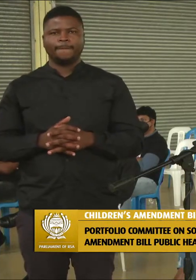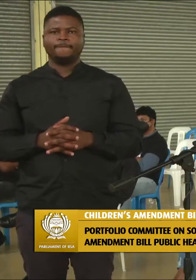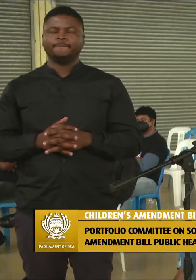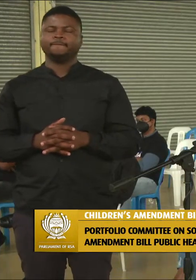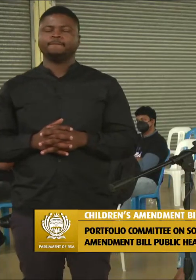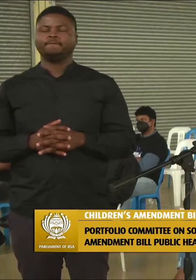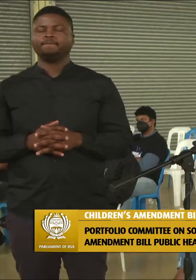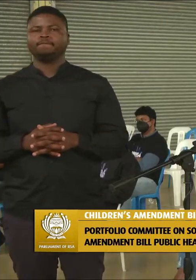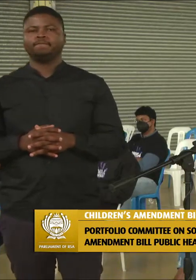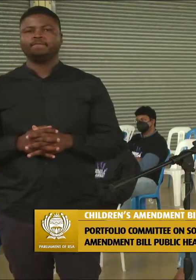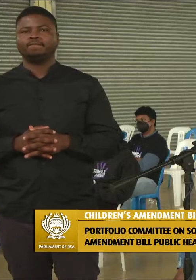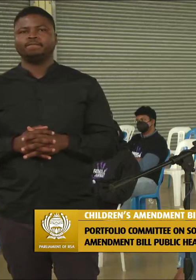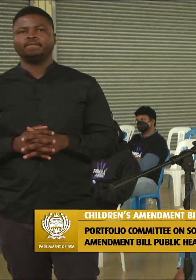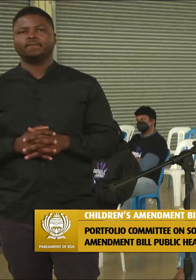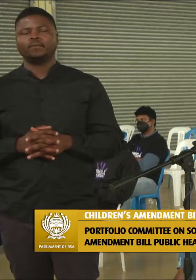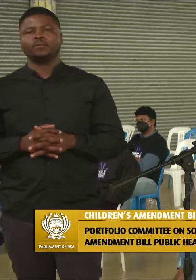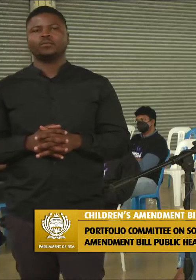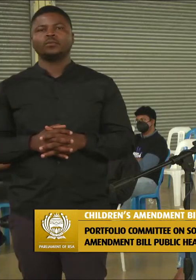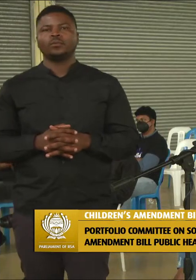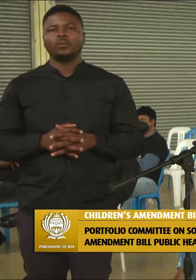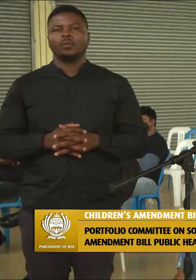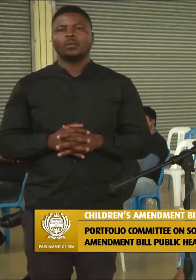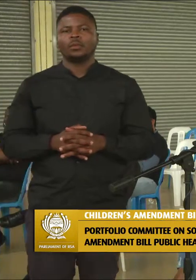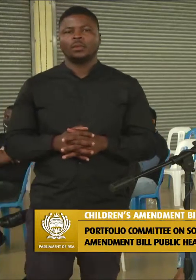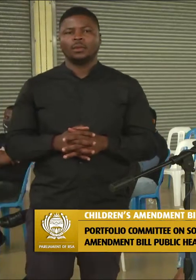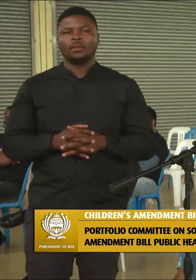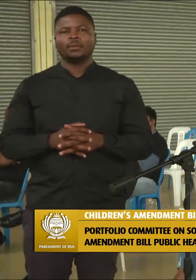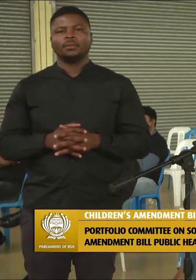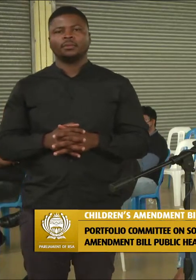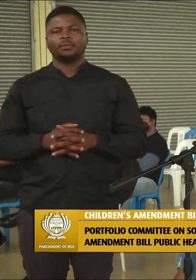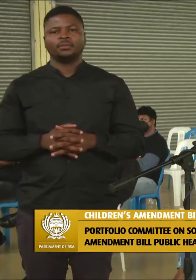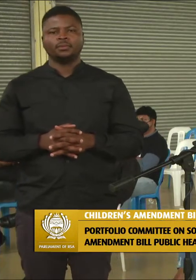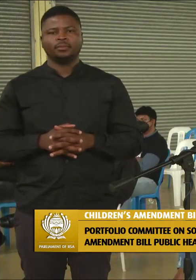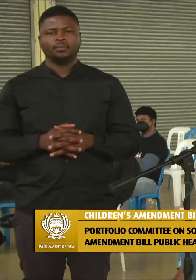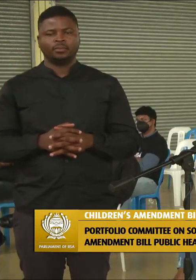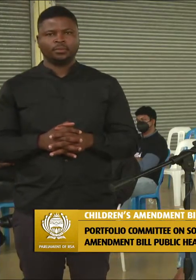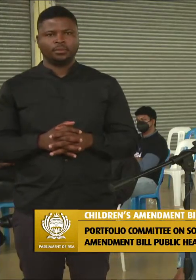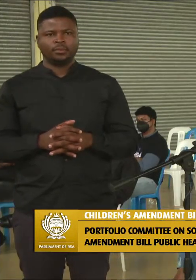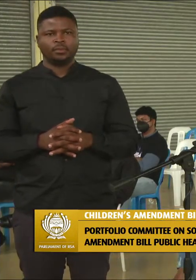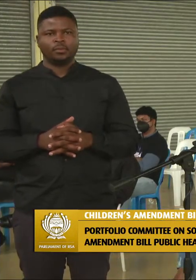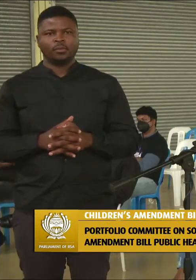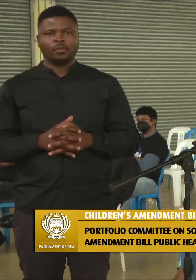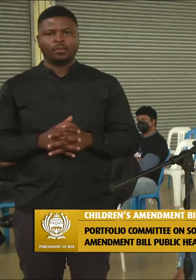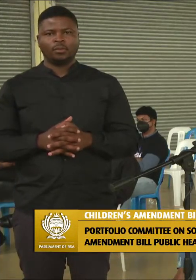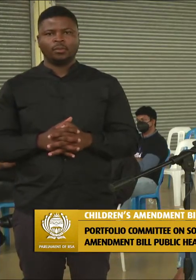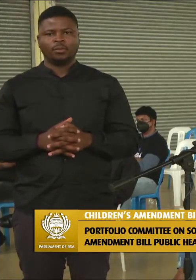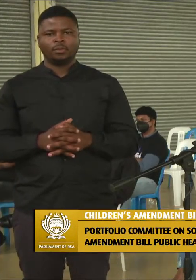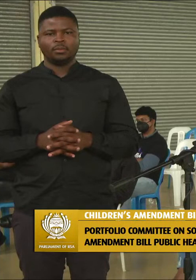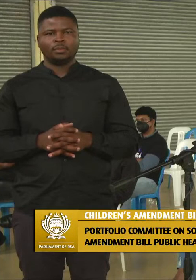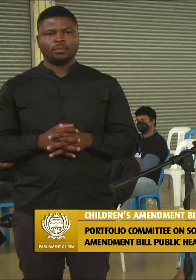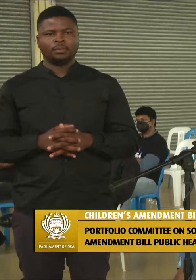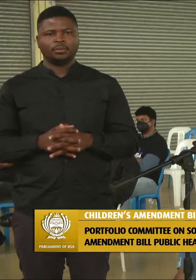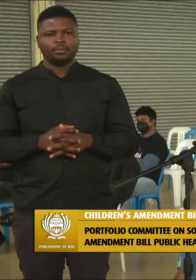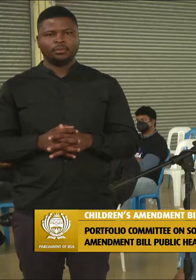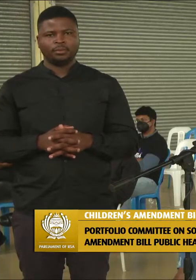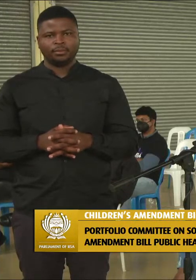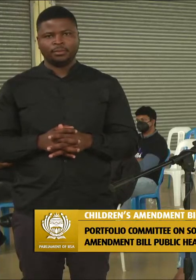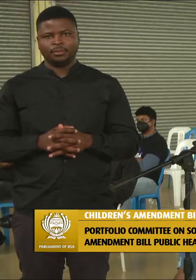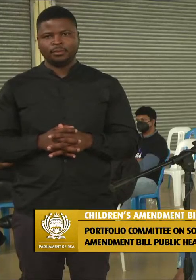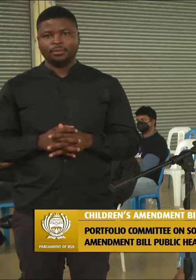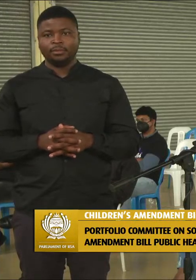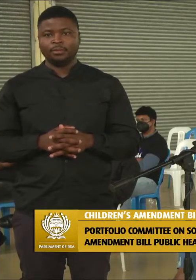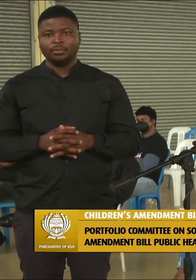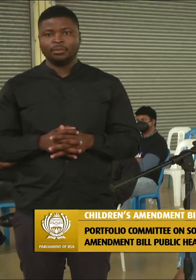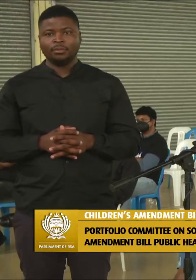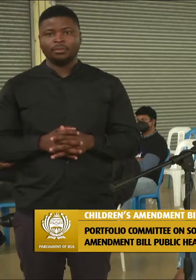kuthina njengabantu abama stakeholders asebenza nomphakathi sithi sigcine sithola ukuthi alisebenzi kahle ngoba uthola